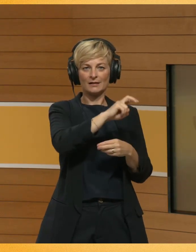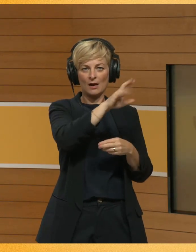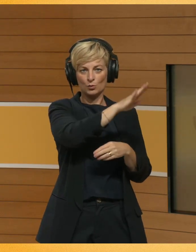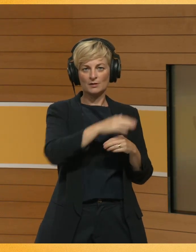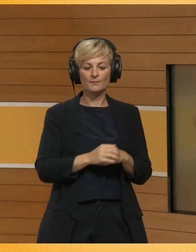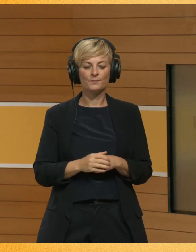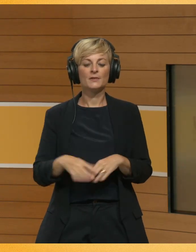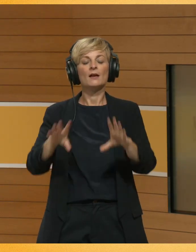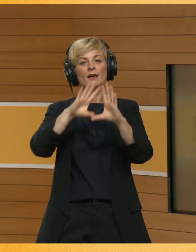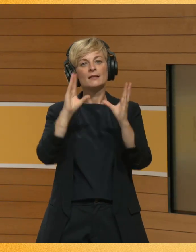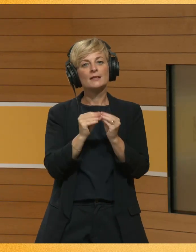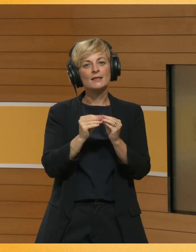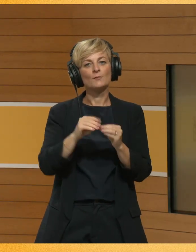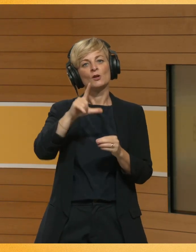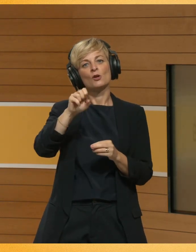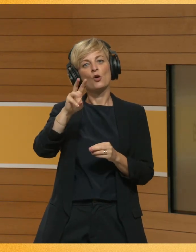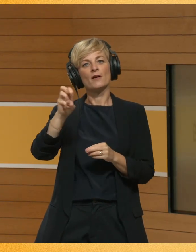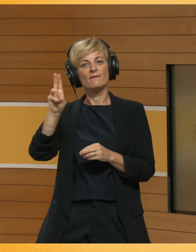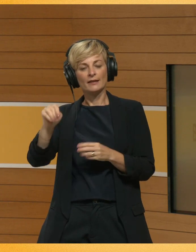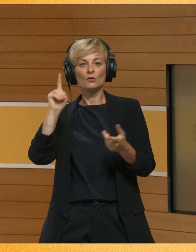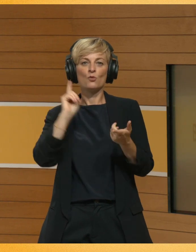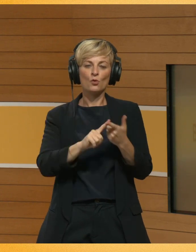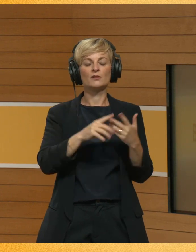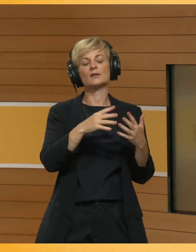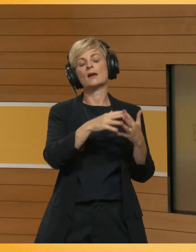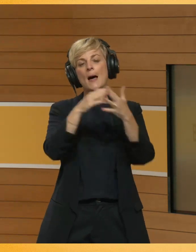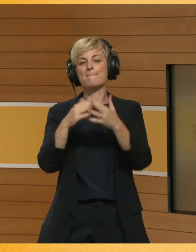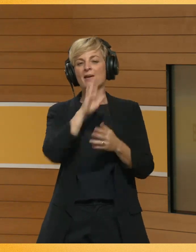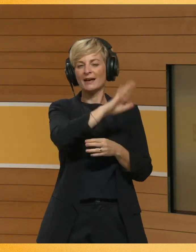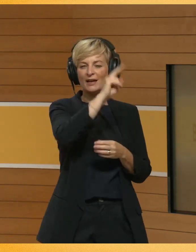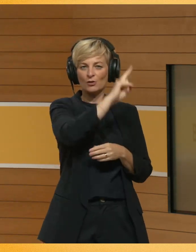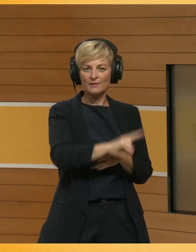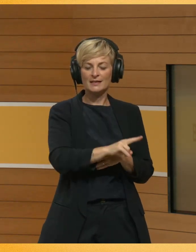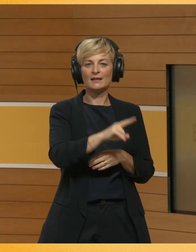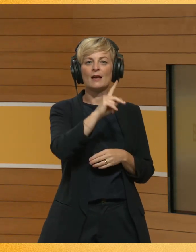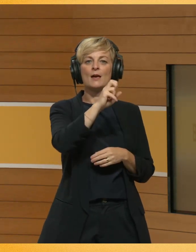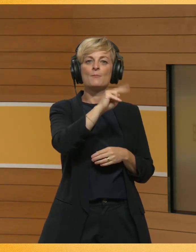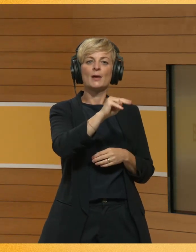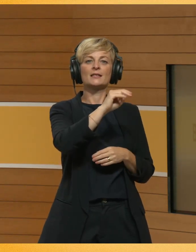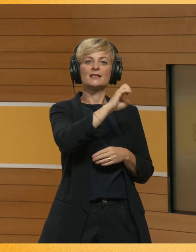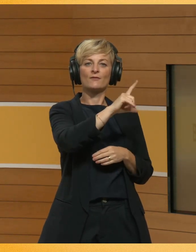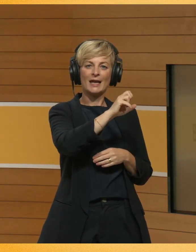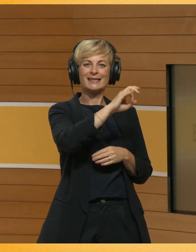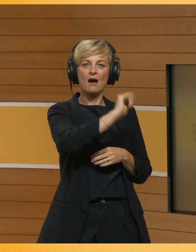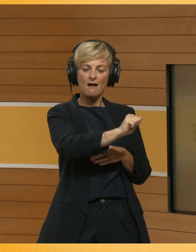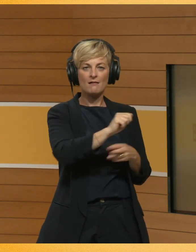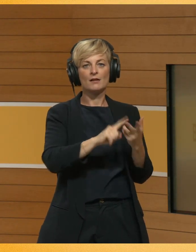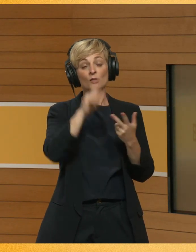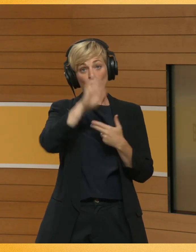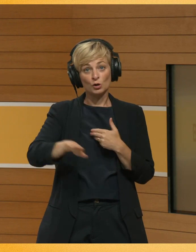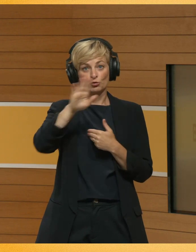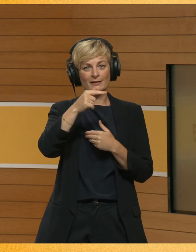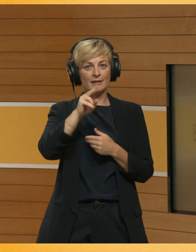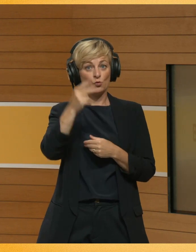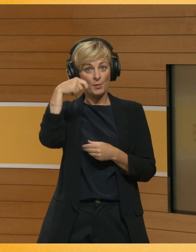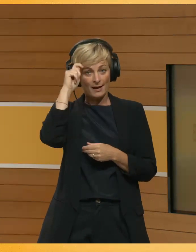Pennsylvania. In Germany, we have the Technical University of Berlin, and since also Ireland is joining us today, they